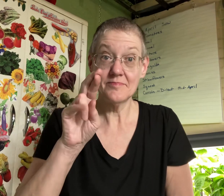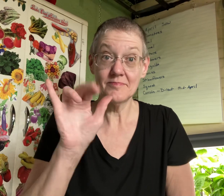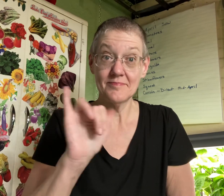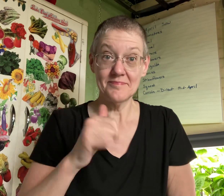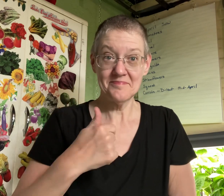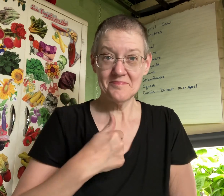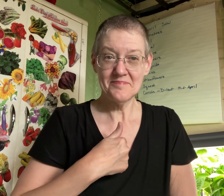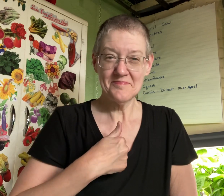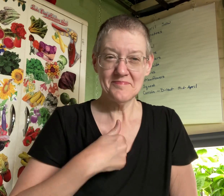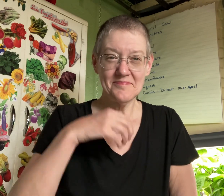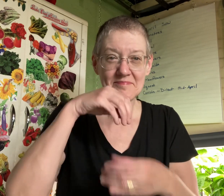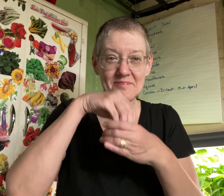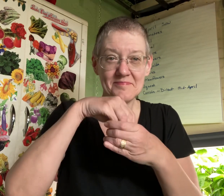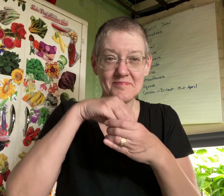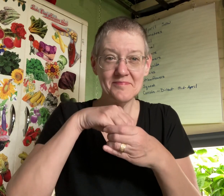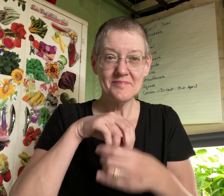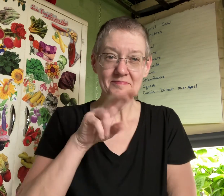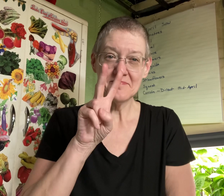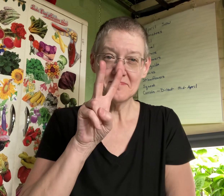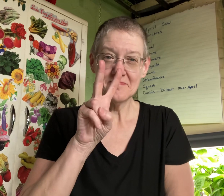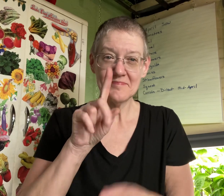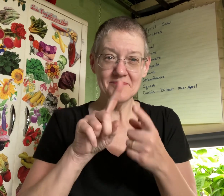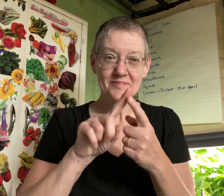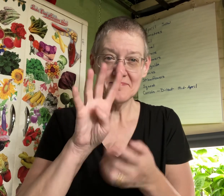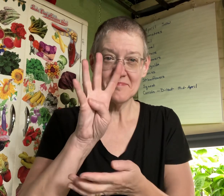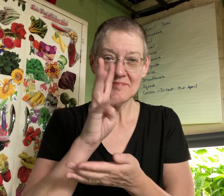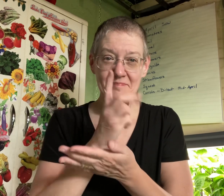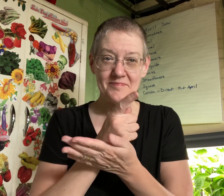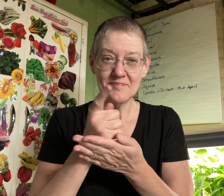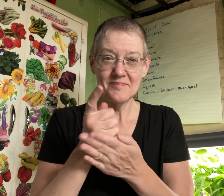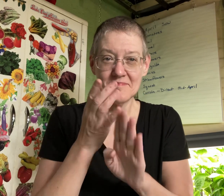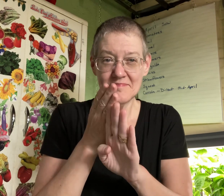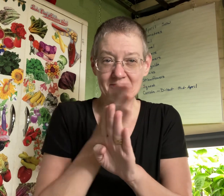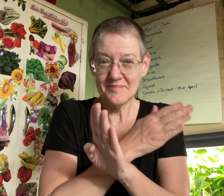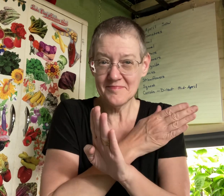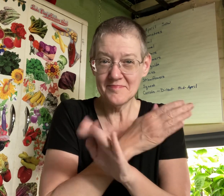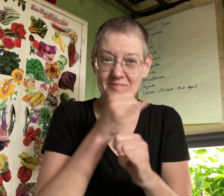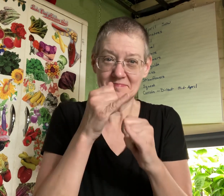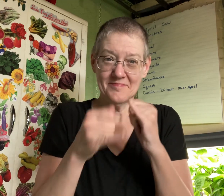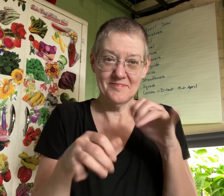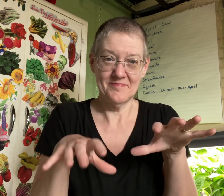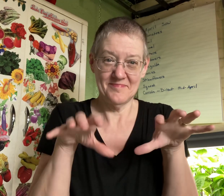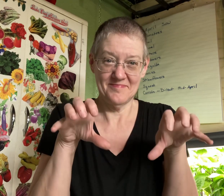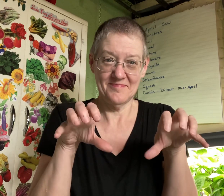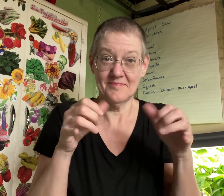frost. Or like me, indoors 2 to 4 weeks before the last frost.